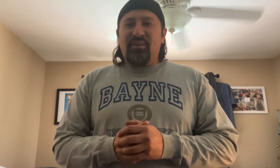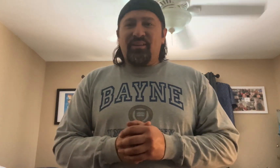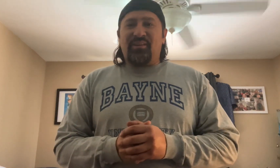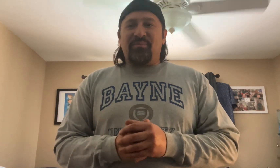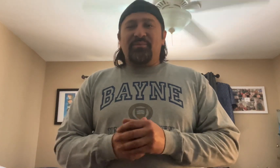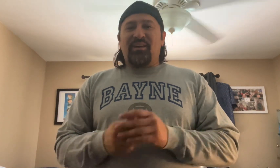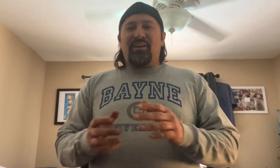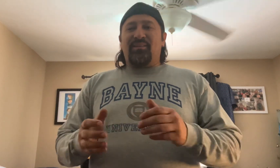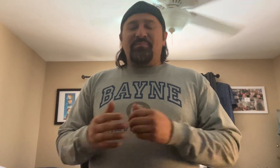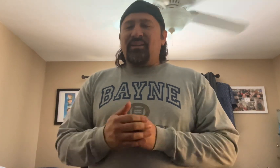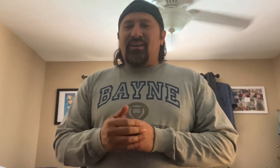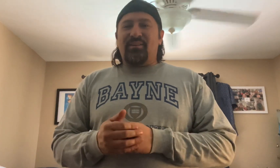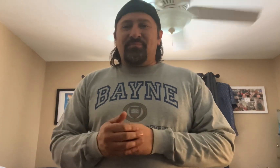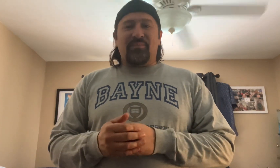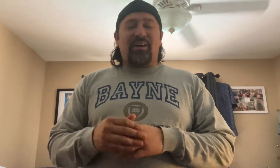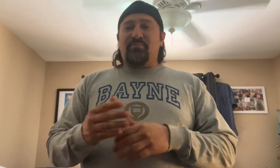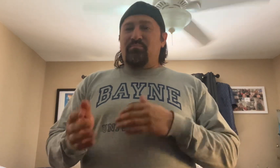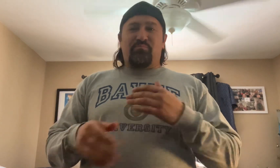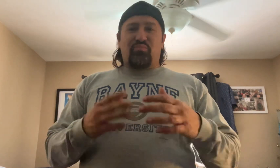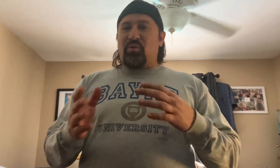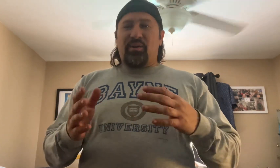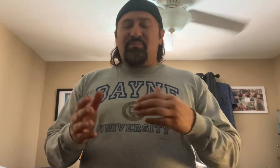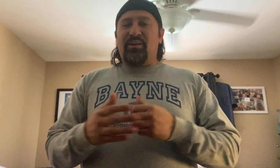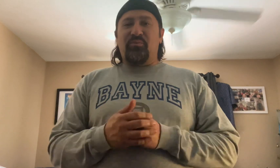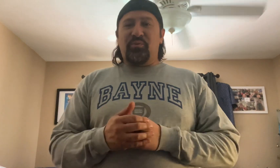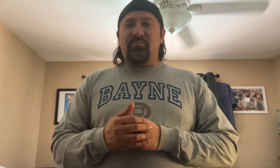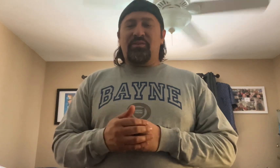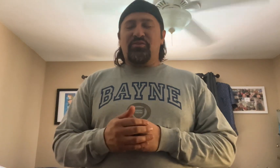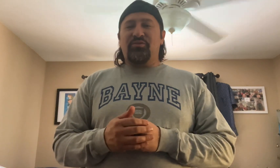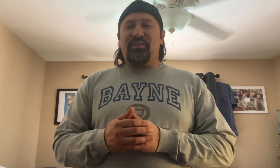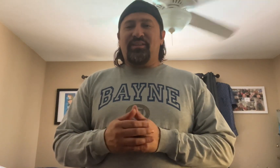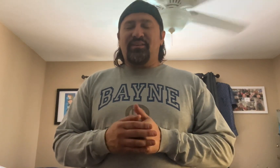Okay, got it. I broke out my rudimentary